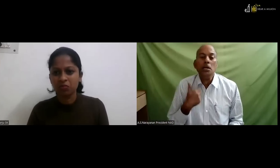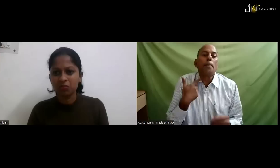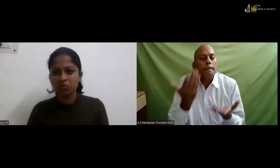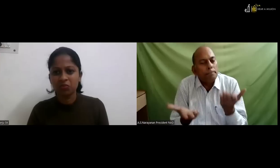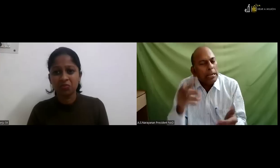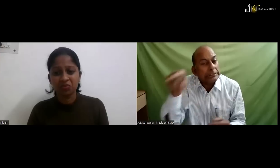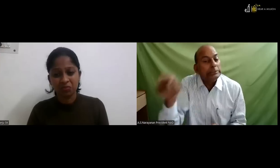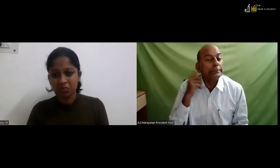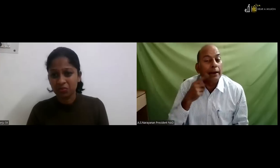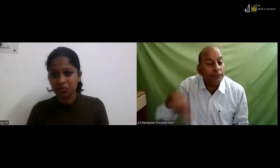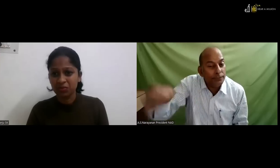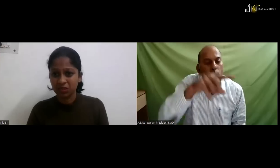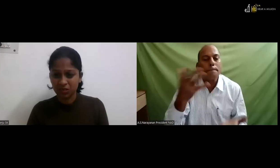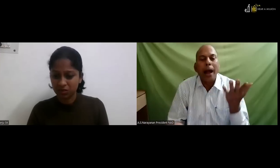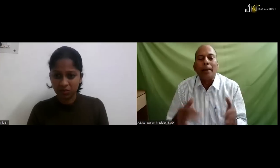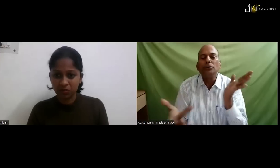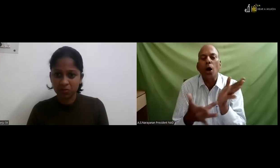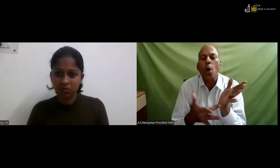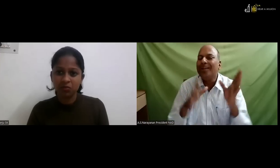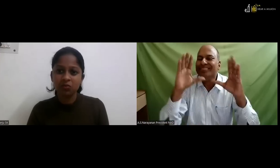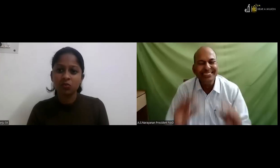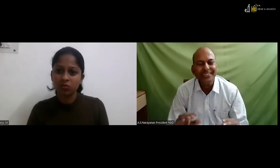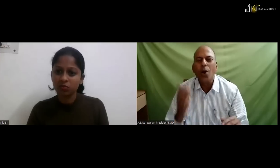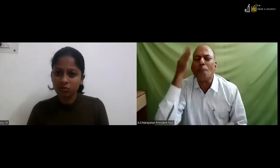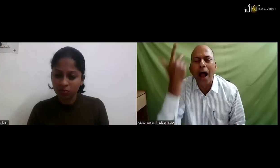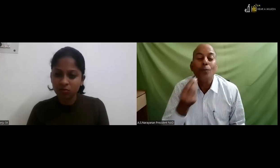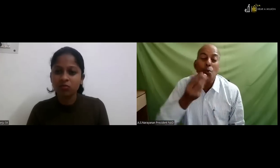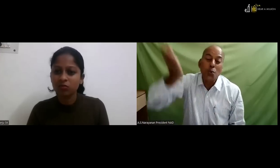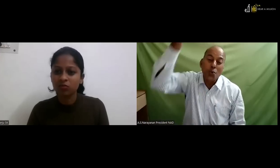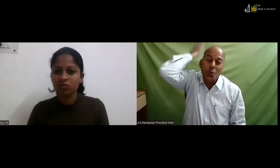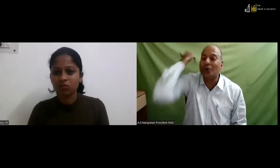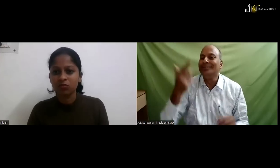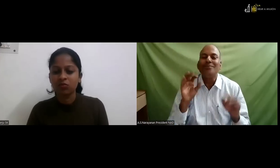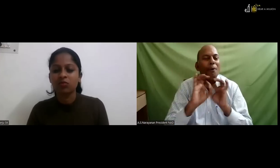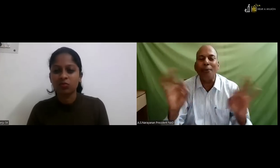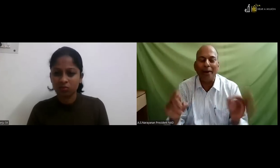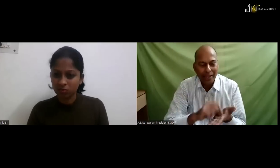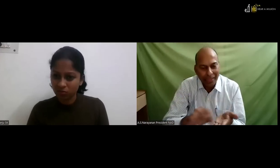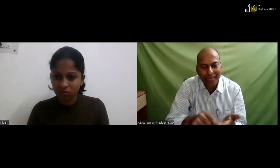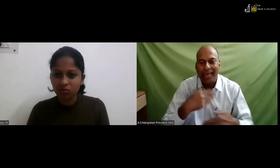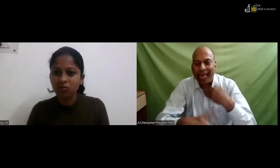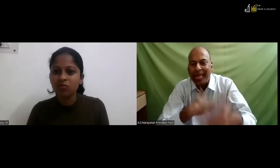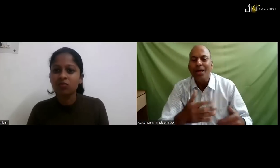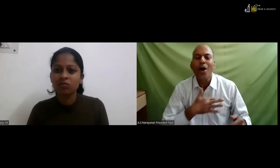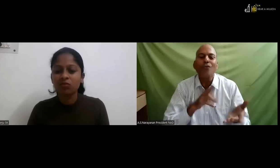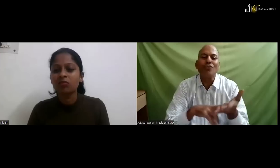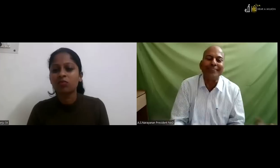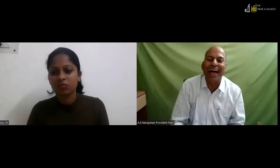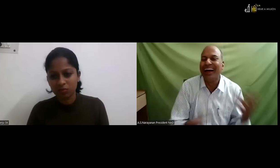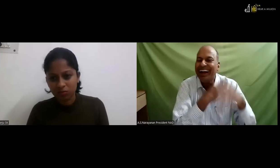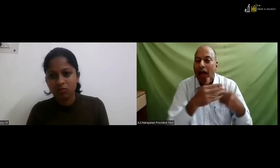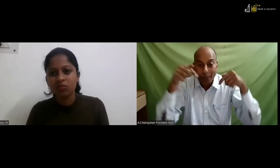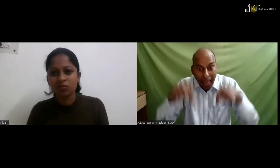less amount of people who are just ensuring that they are submitting the Google form, because in the earlier times people were